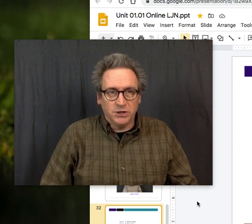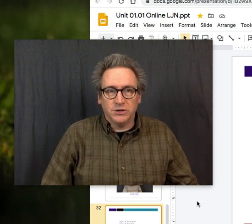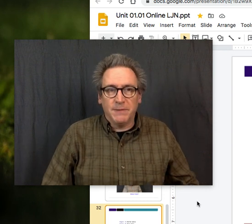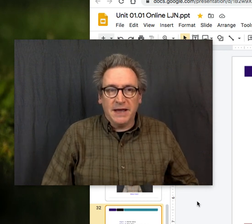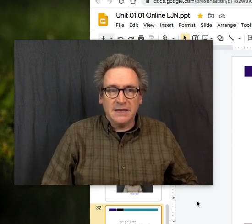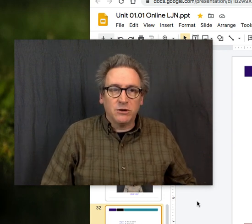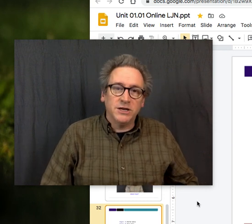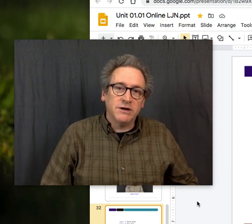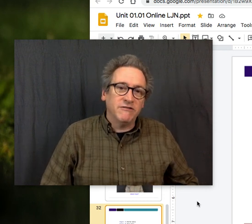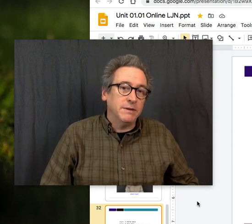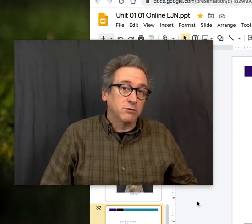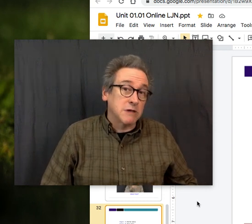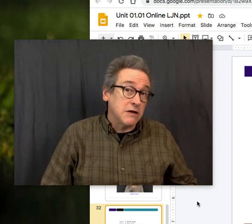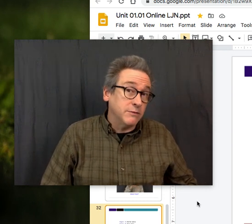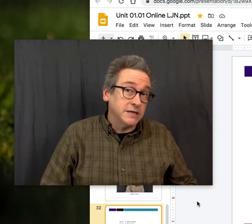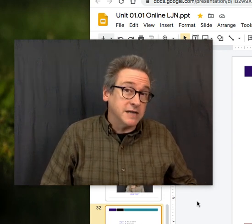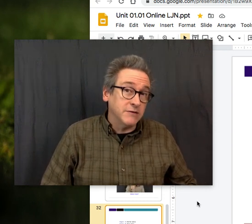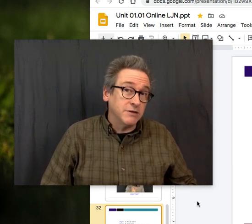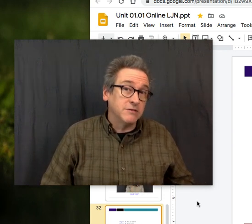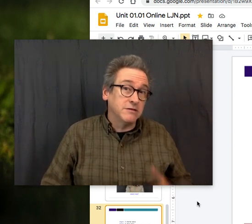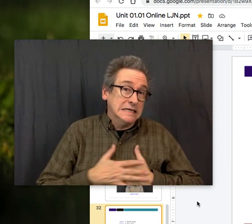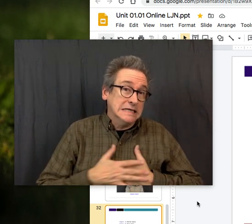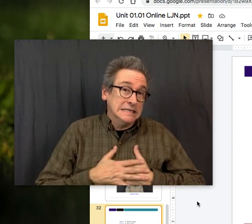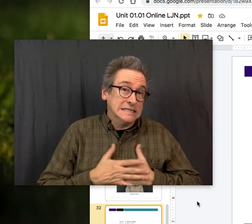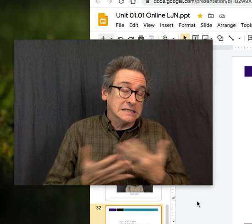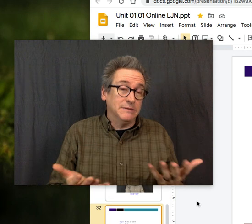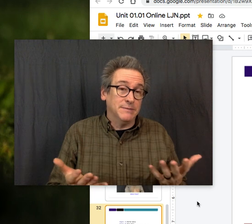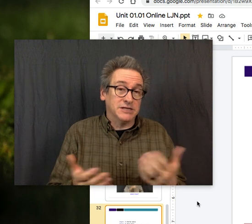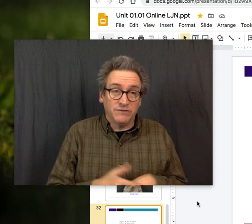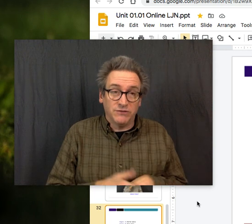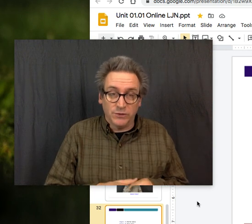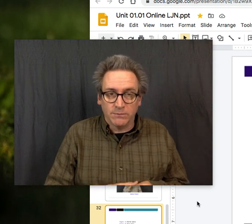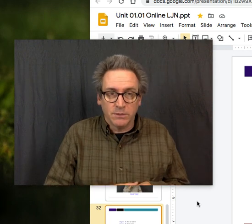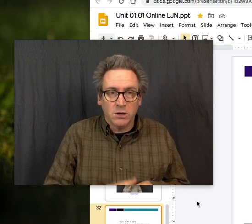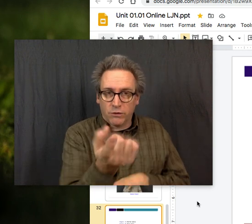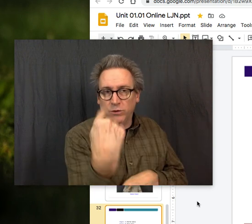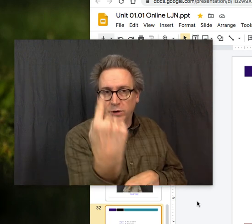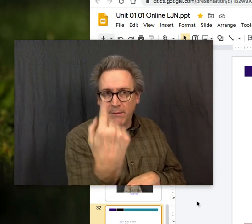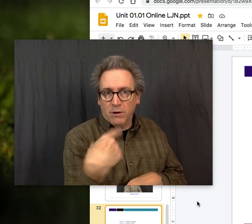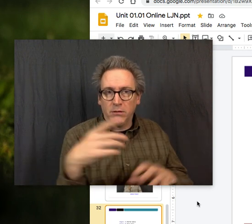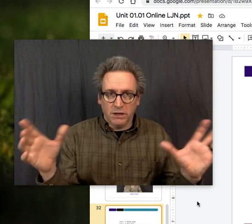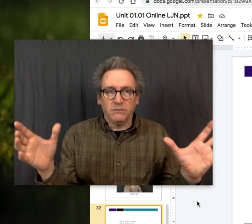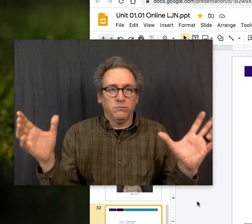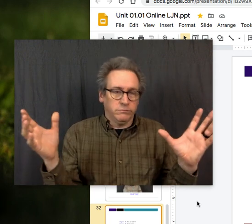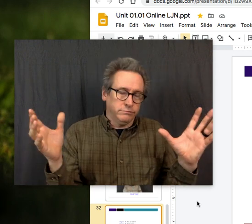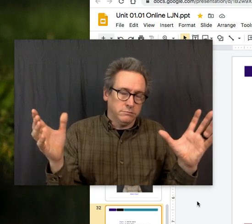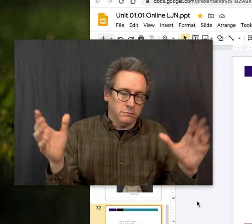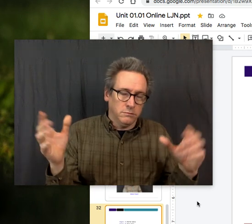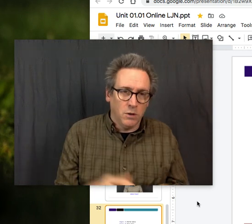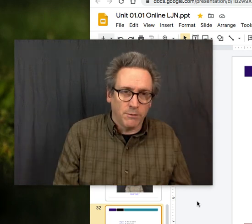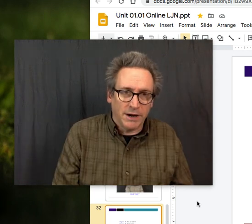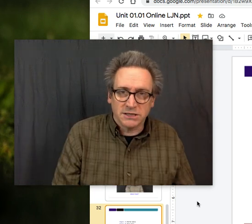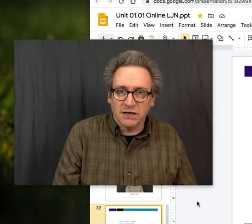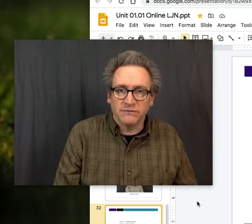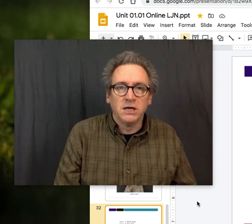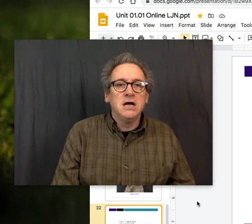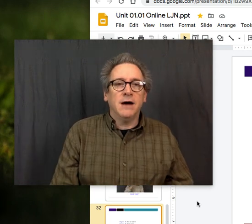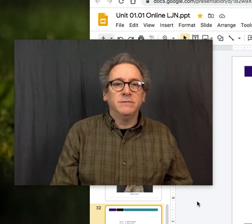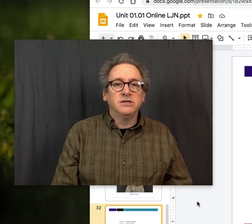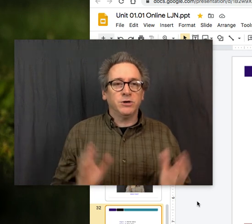Especially during the pandemic when we don't have people around that we can sign with, this is going to be the best way of doing it. Or through a camera, but while you're by